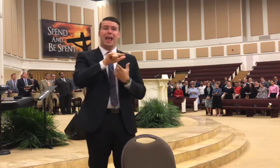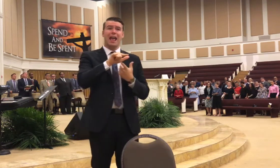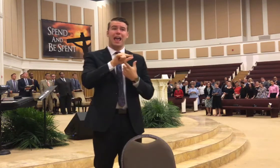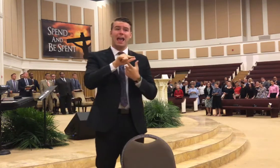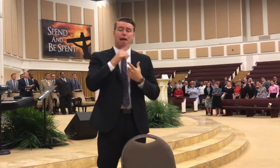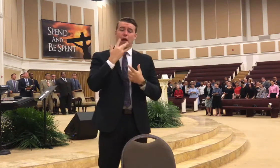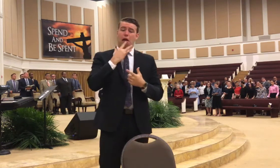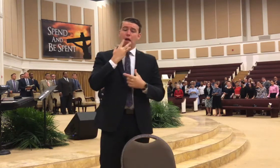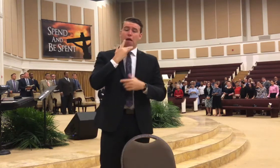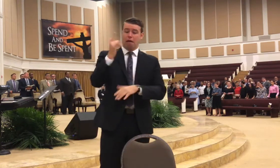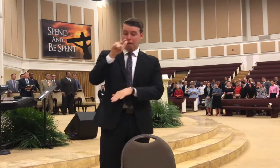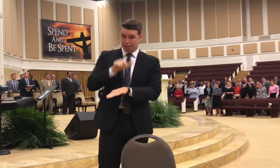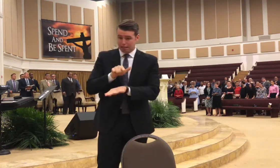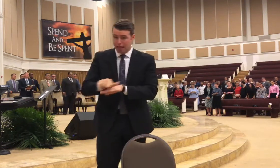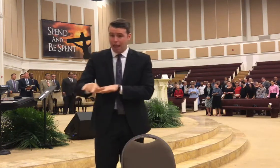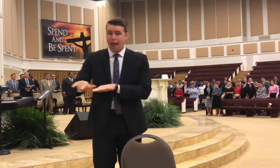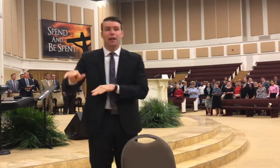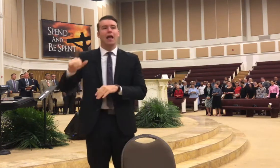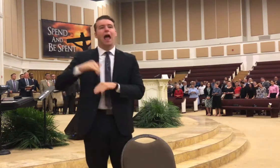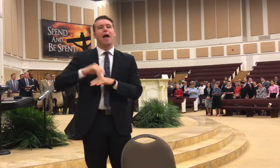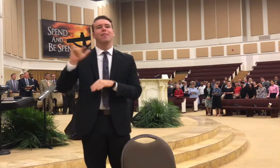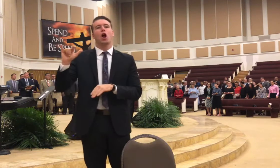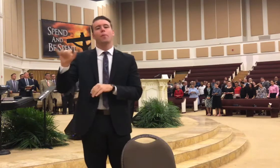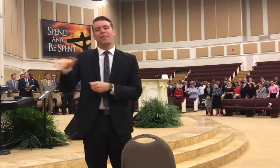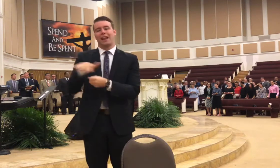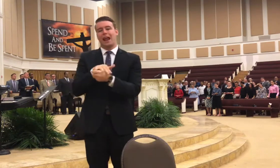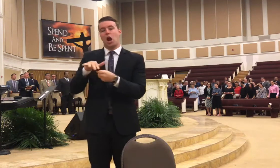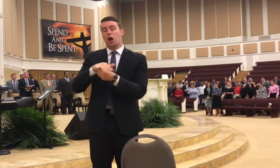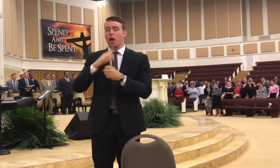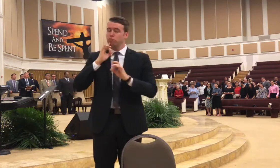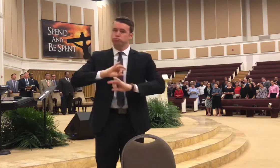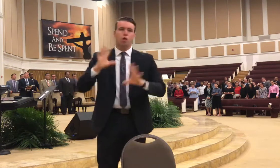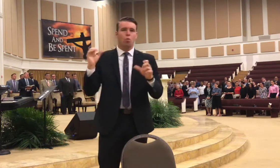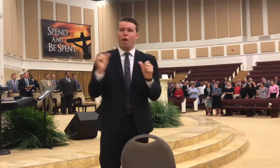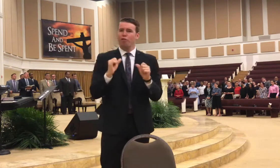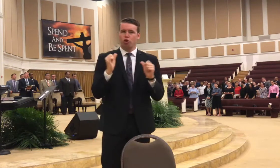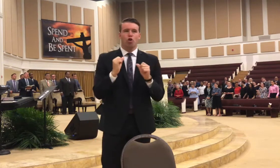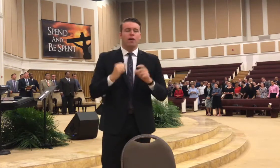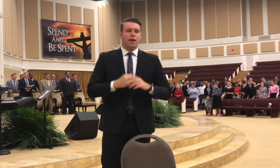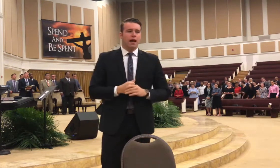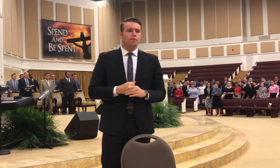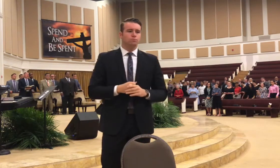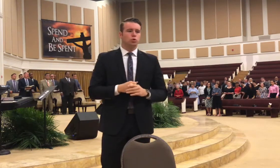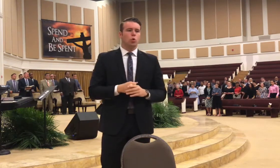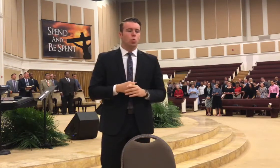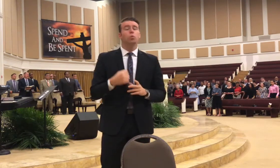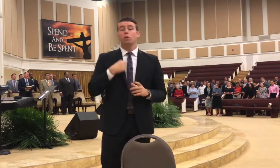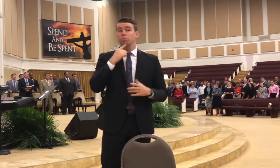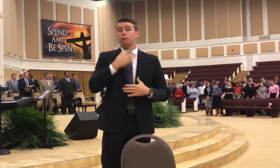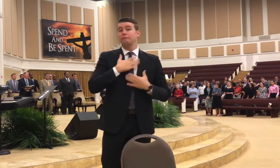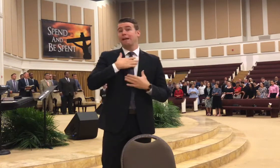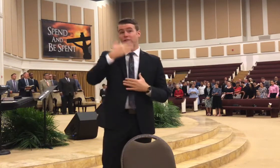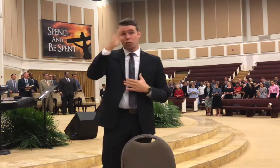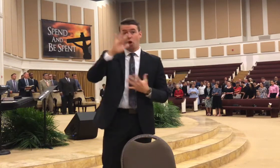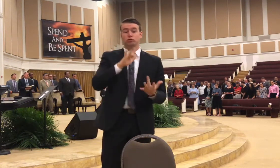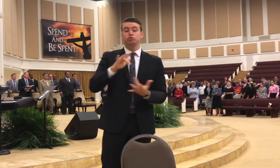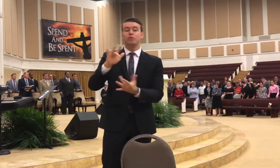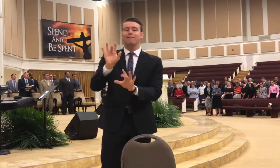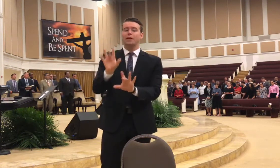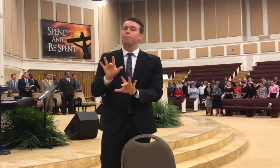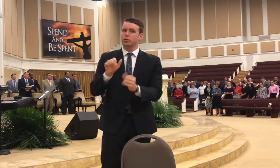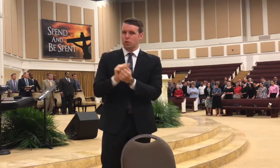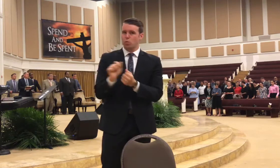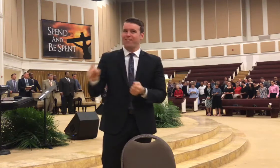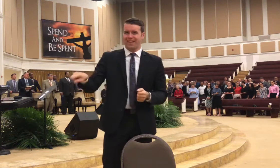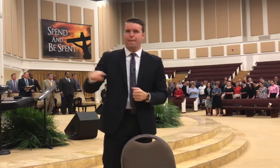allowed to land at the airport during that period of time. And so we're glad for God's traveling mercies with